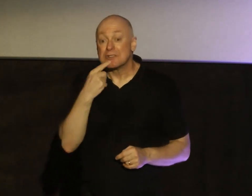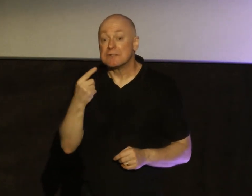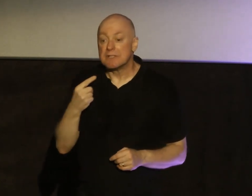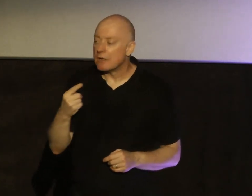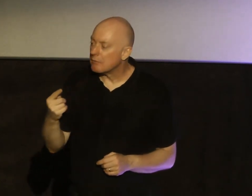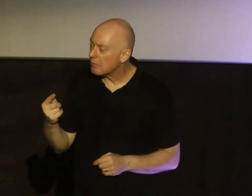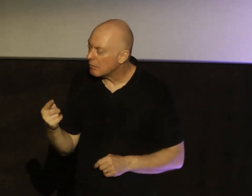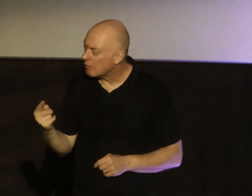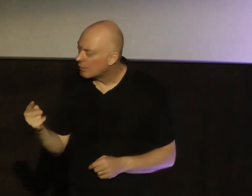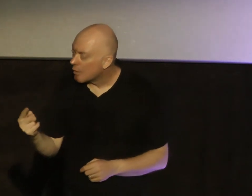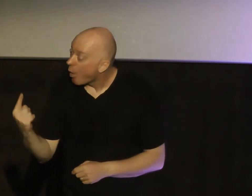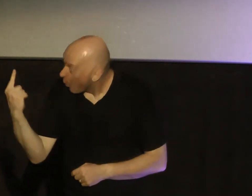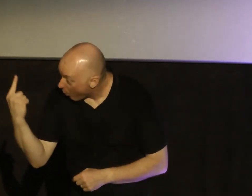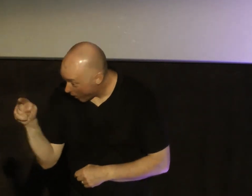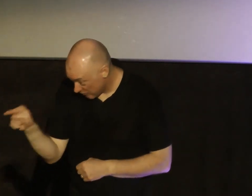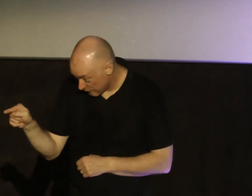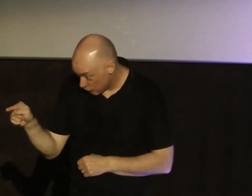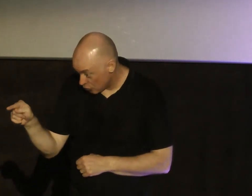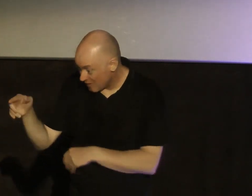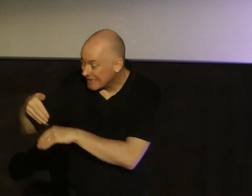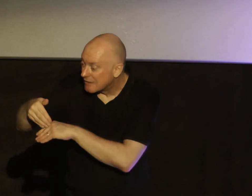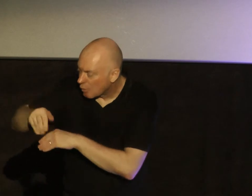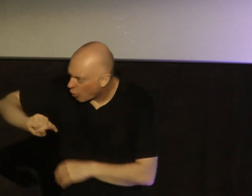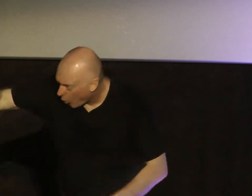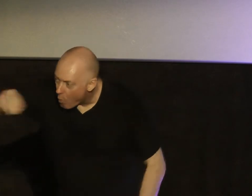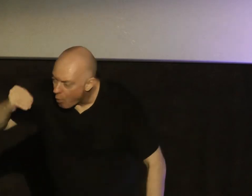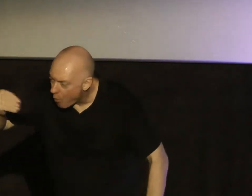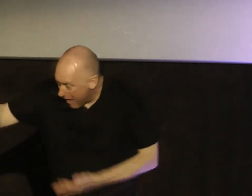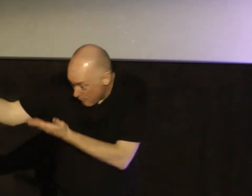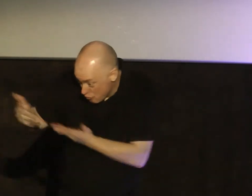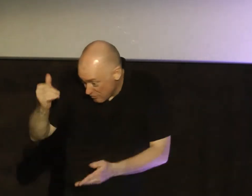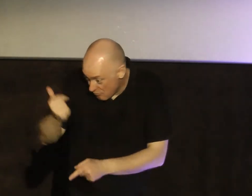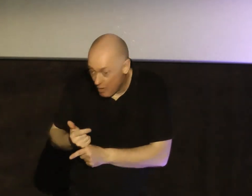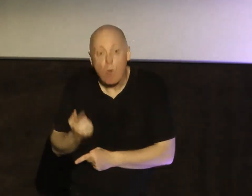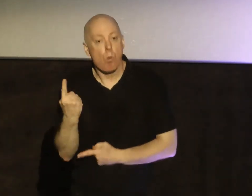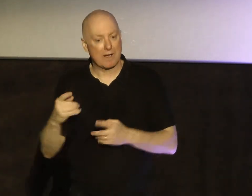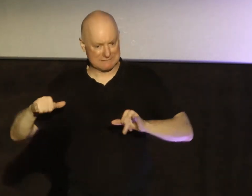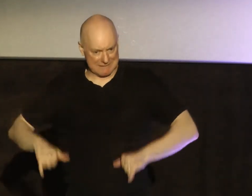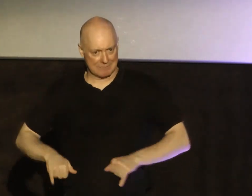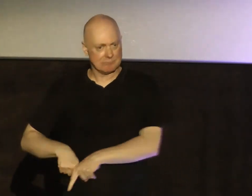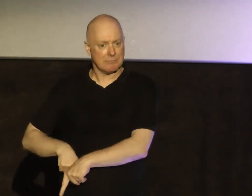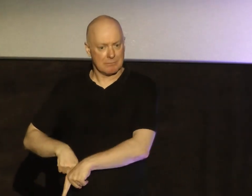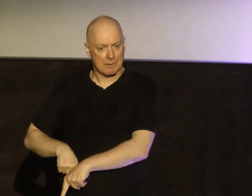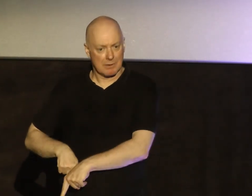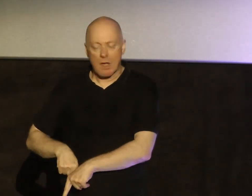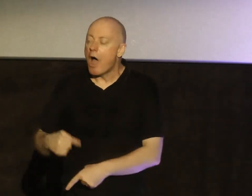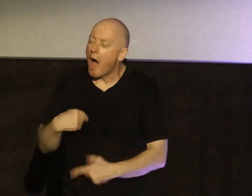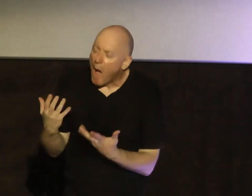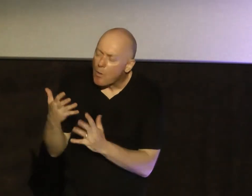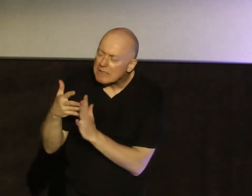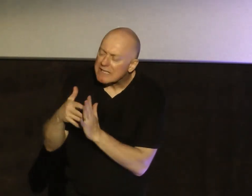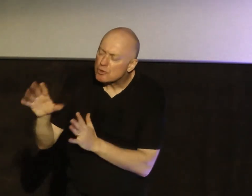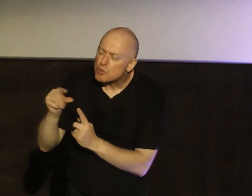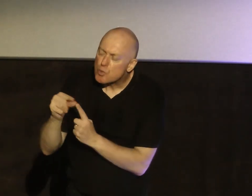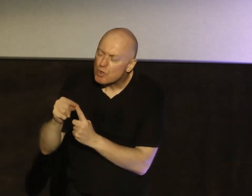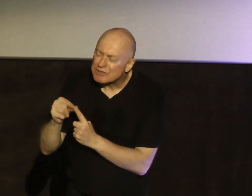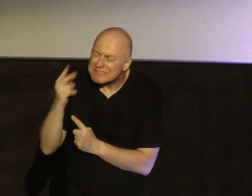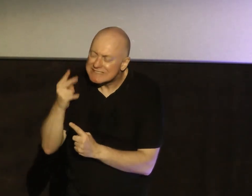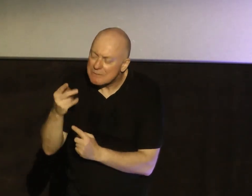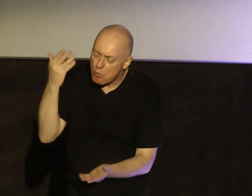you and let him bring your brother while you remain confined, that your words may be tested, whether there is